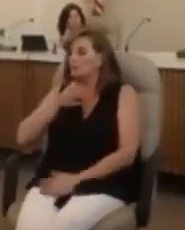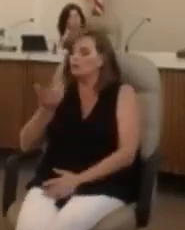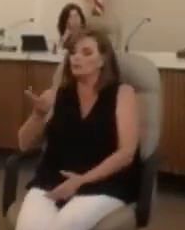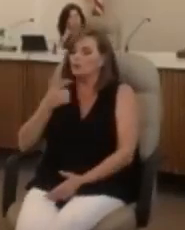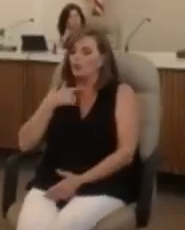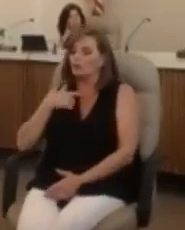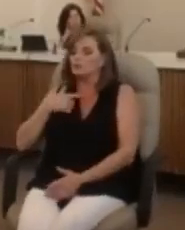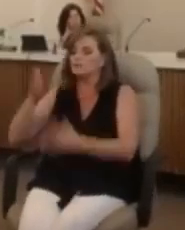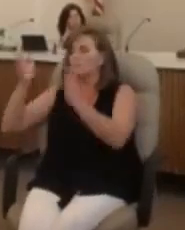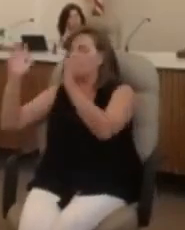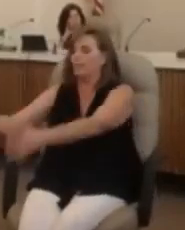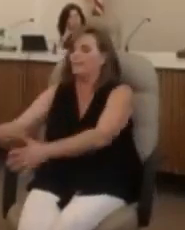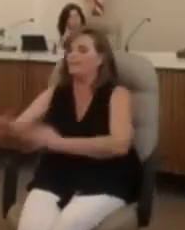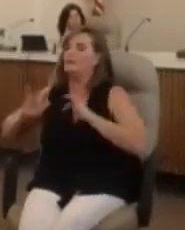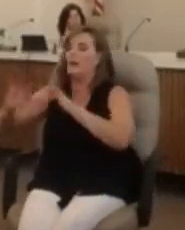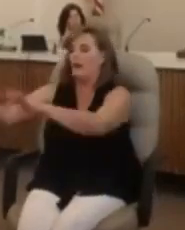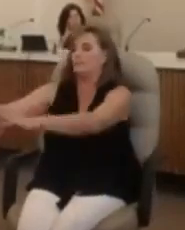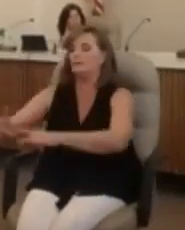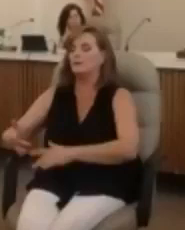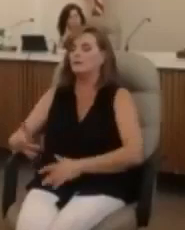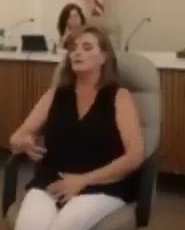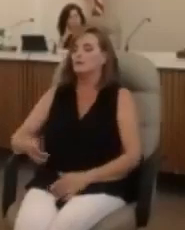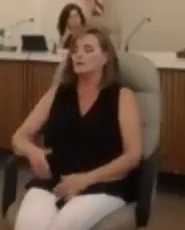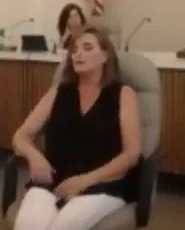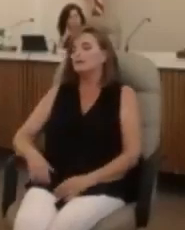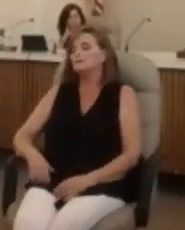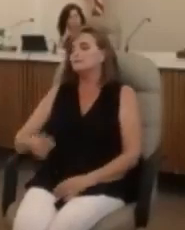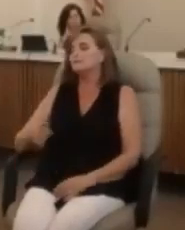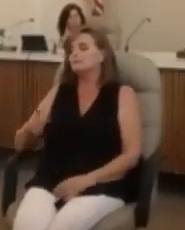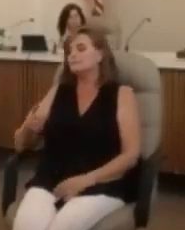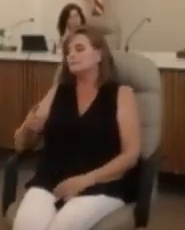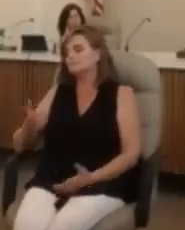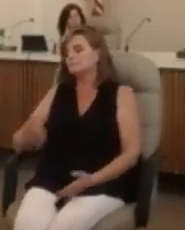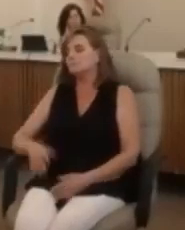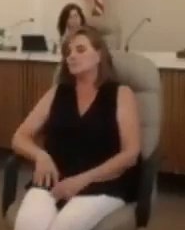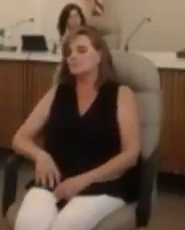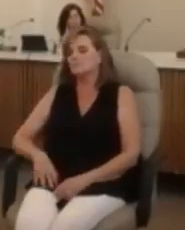vacant, open land, which is always an option,